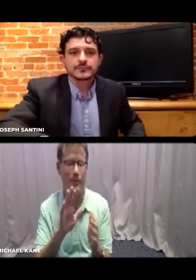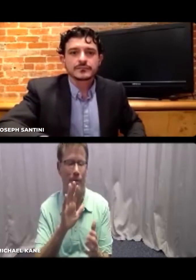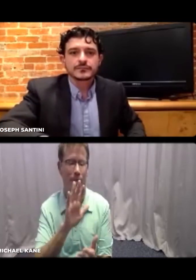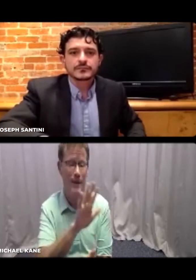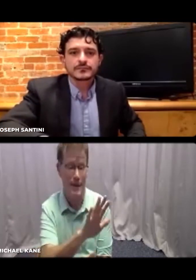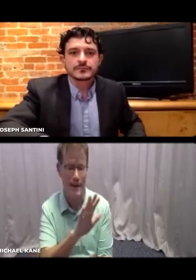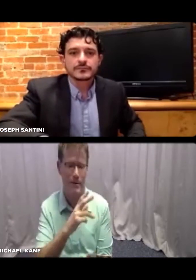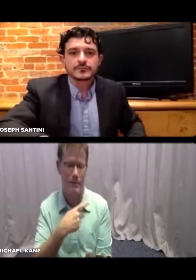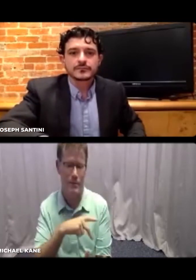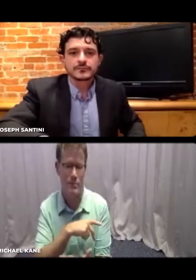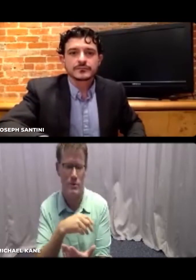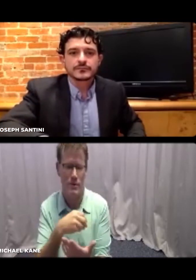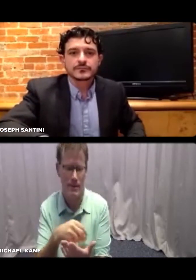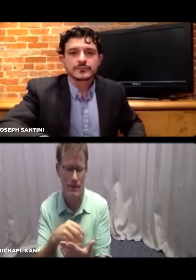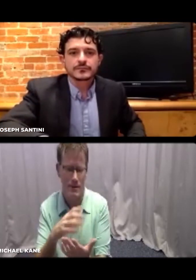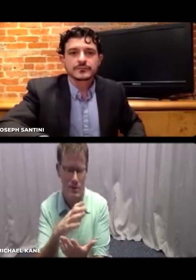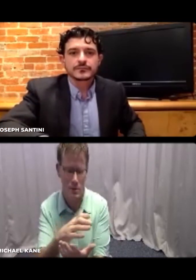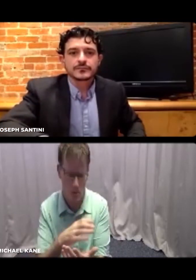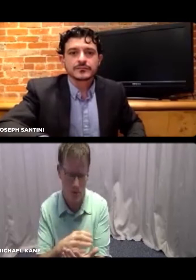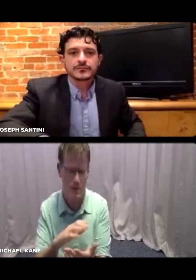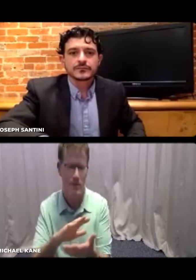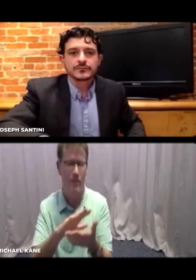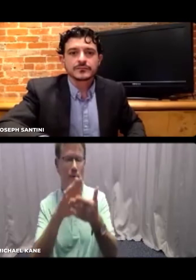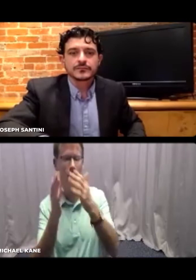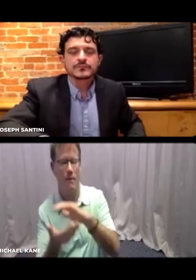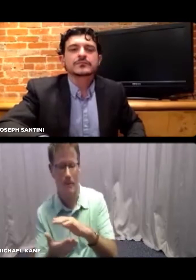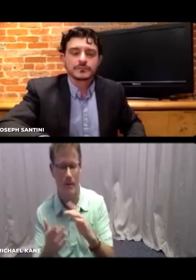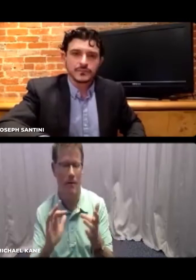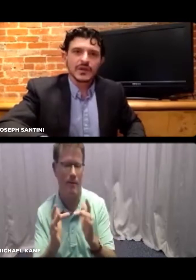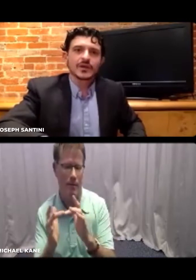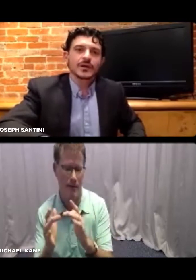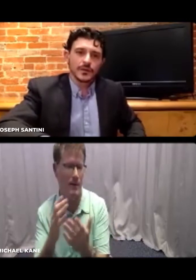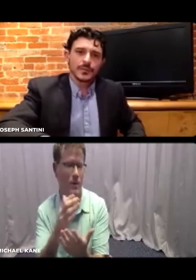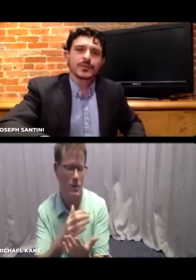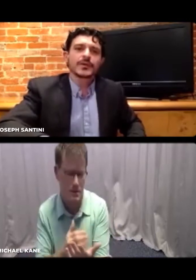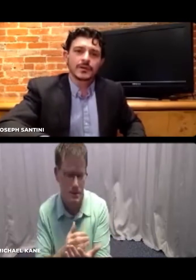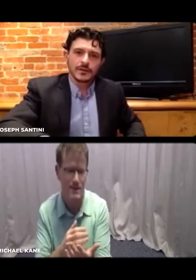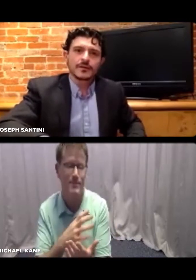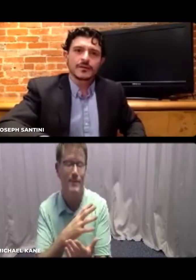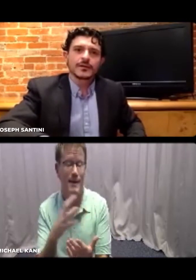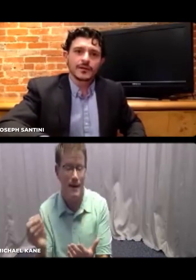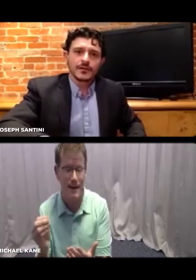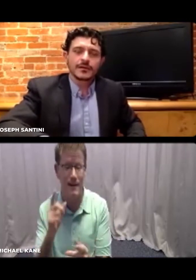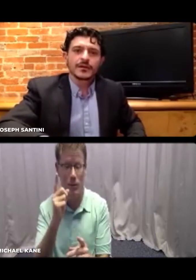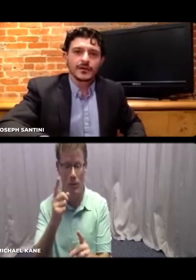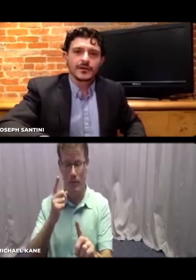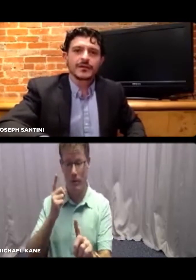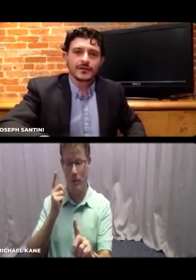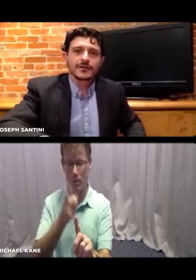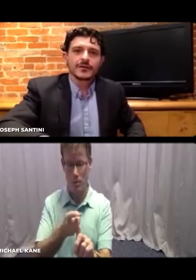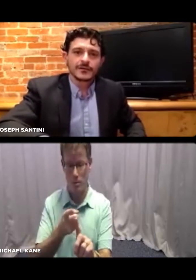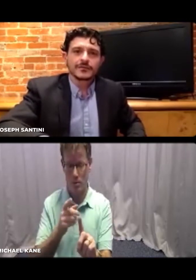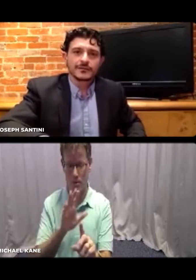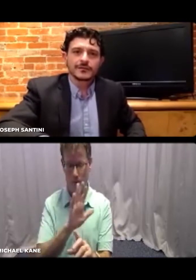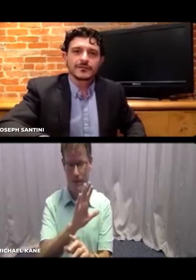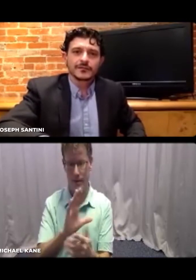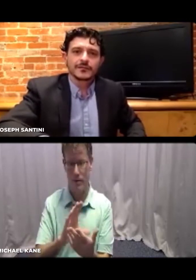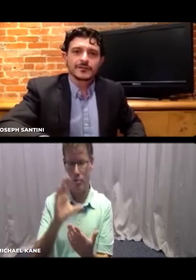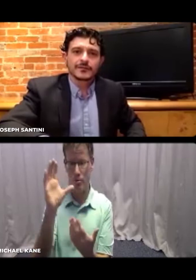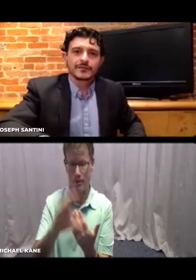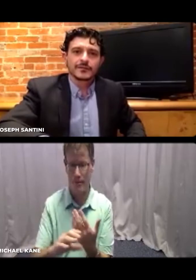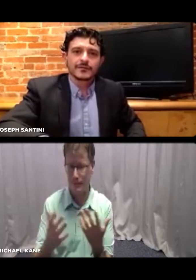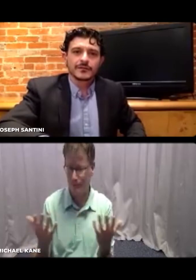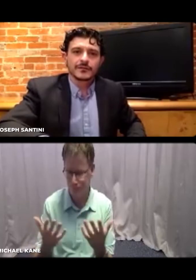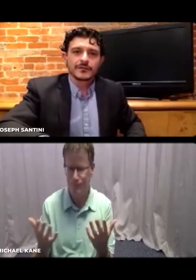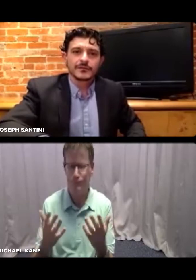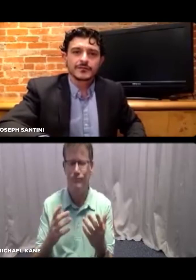personal finance course, which has now become an online course. And one goal of the curriculum that's